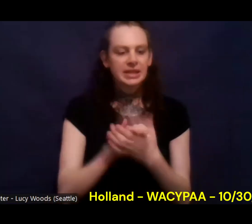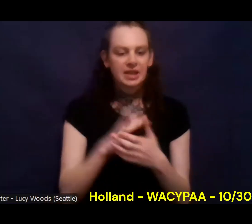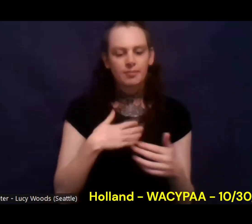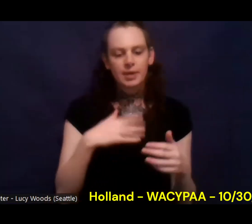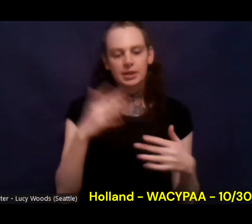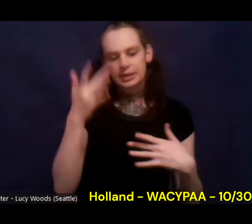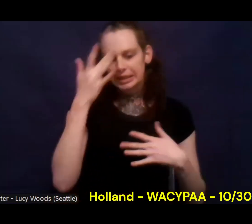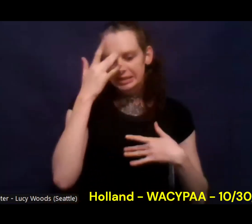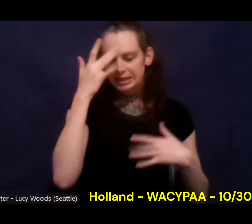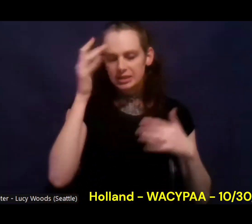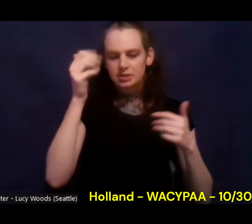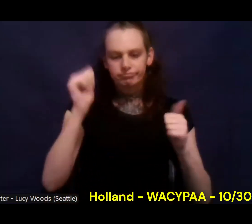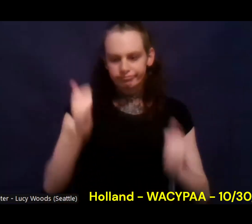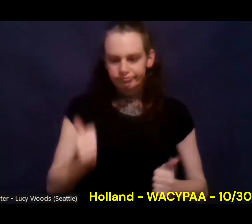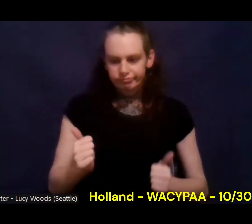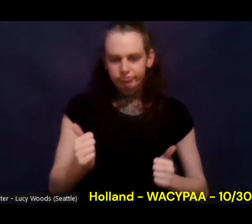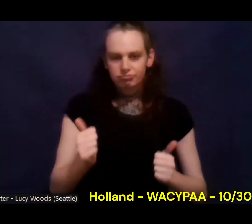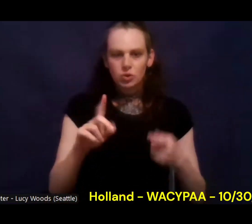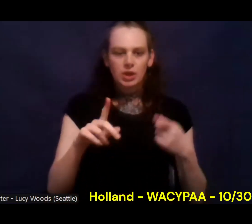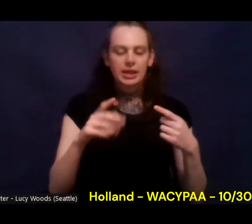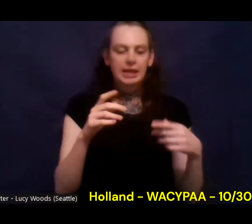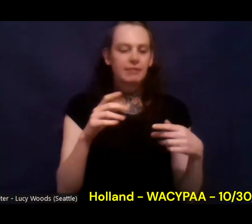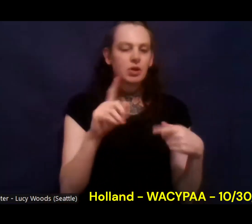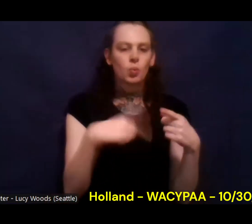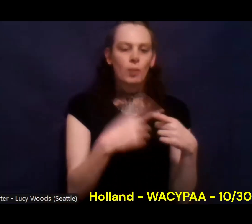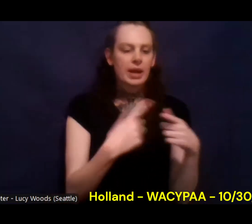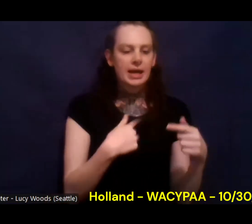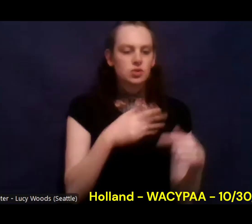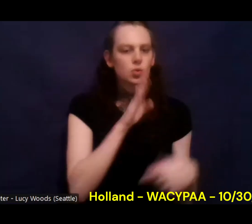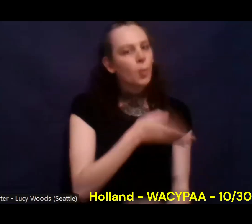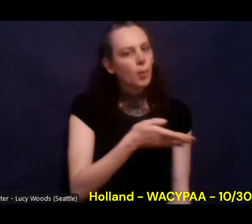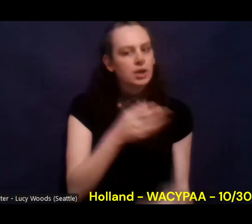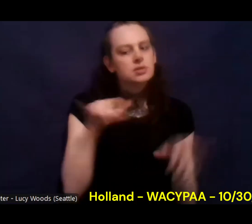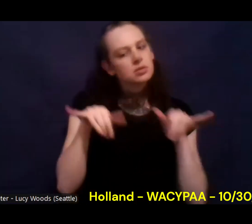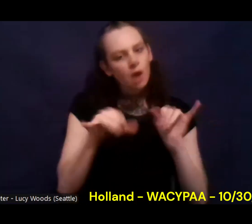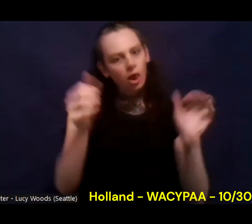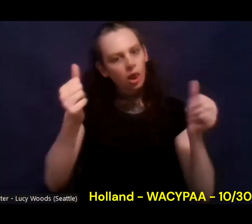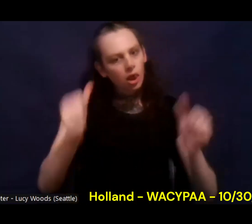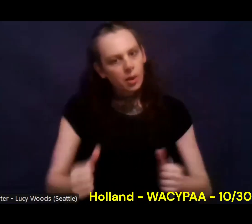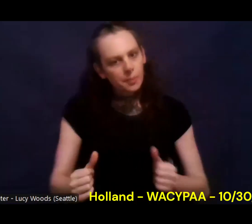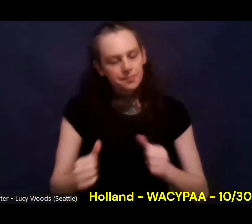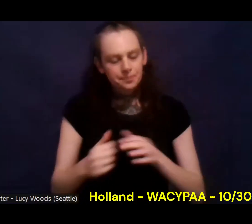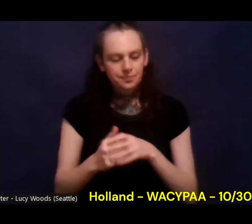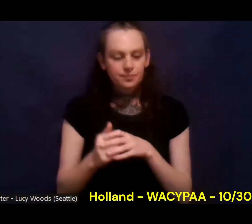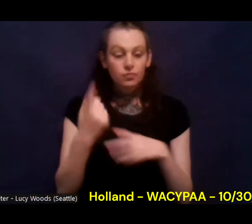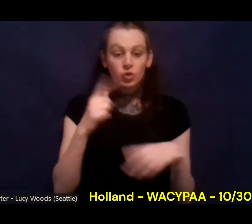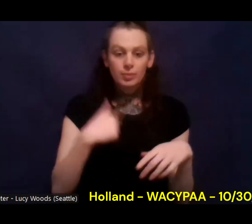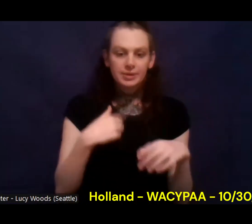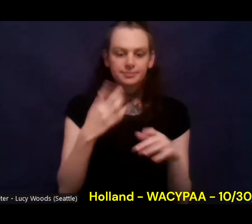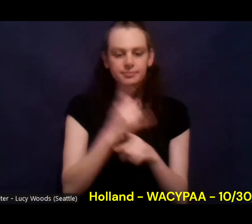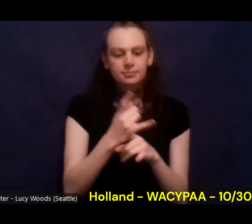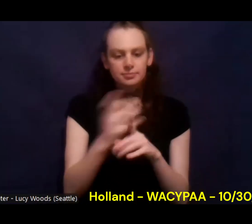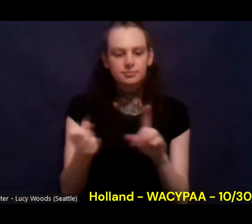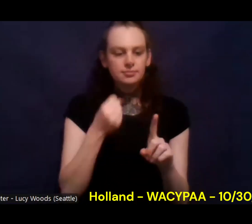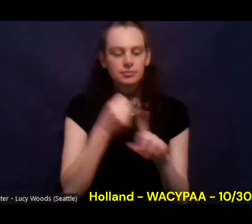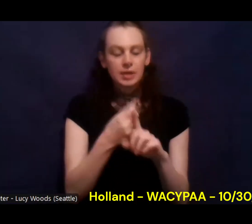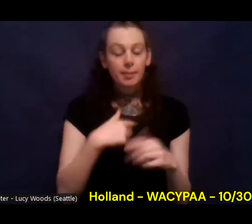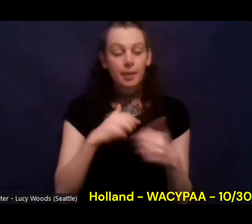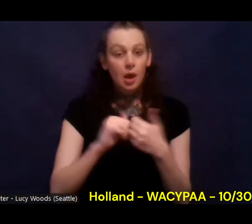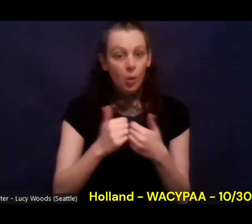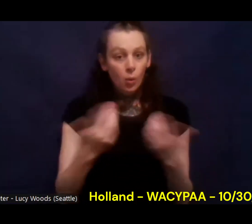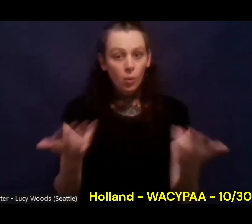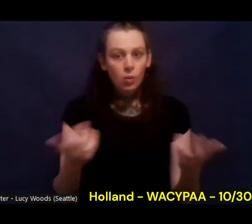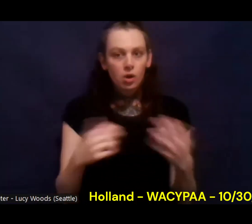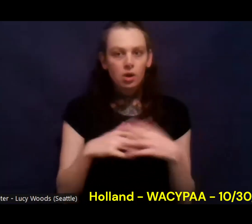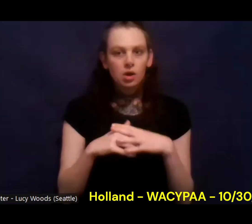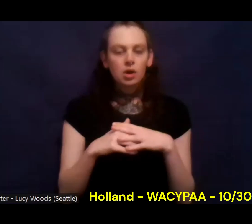when I'm without a drink. Because the effects produced by alcohol for me were much more